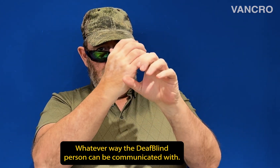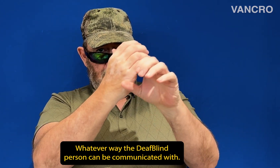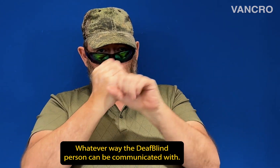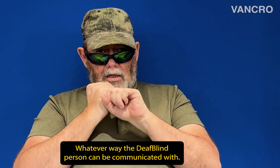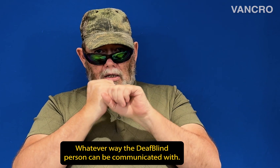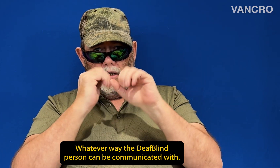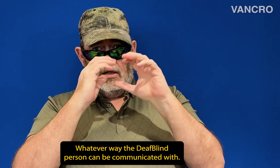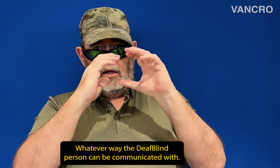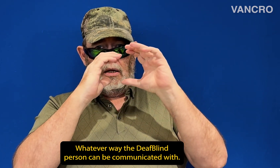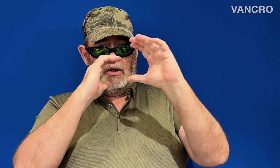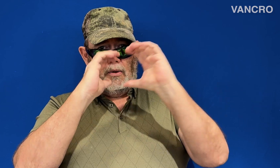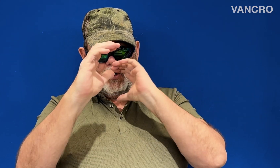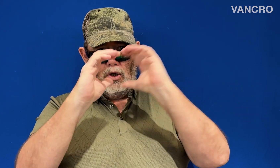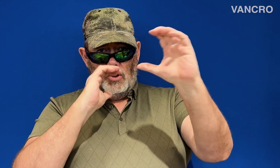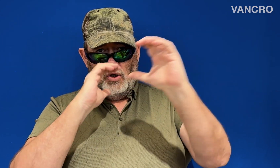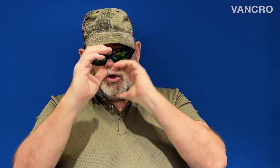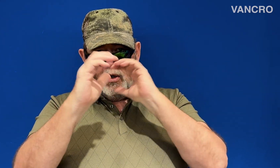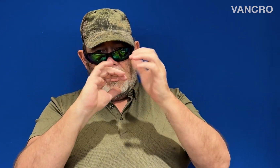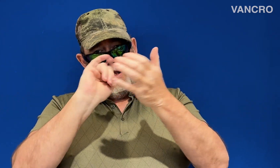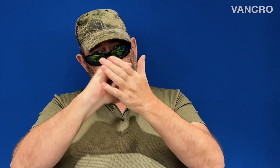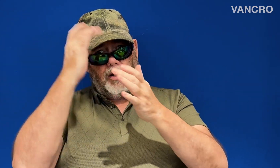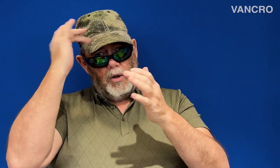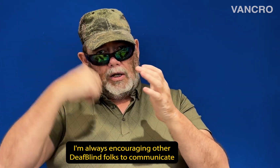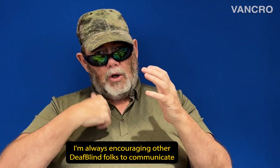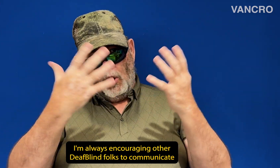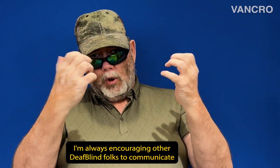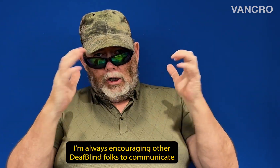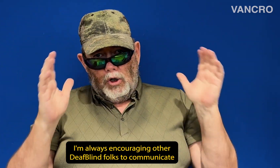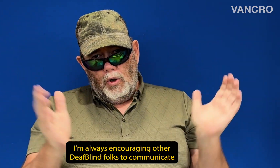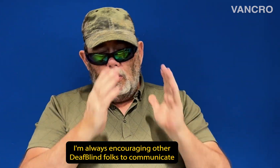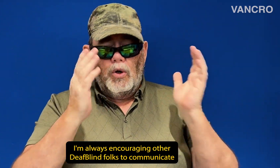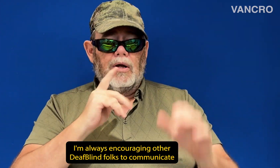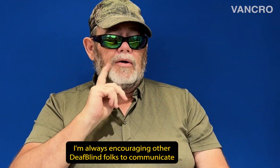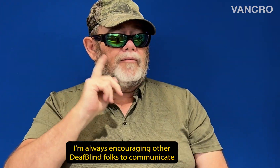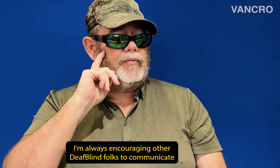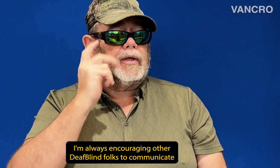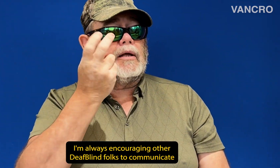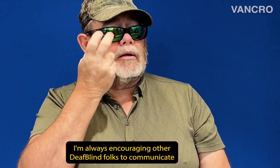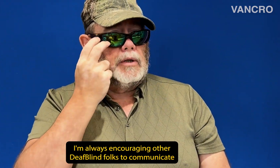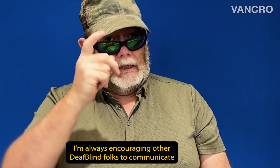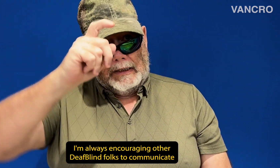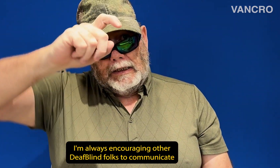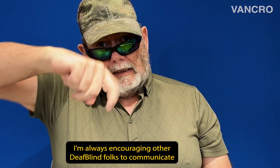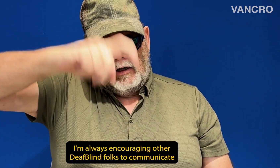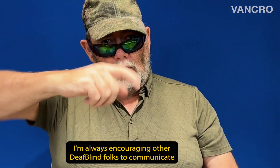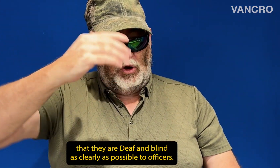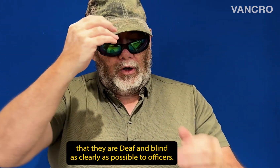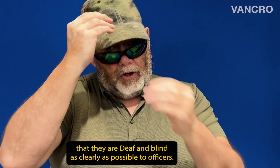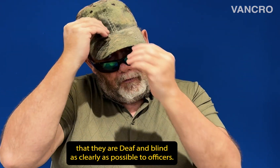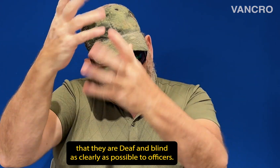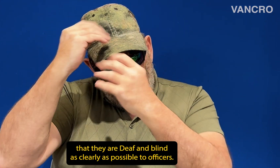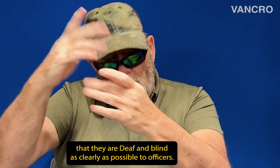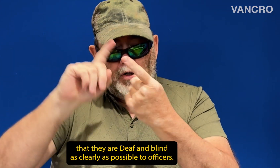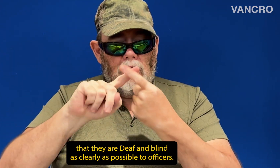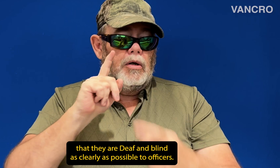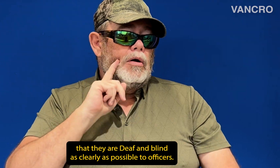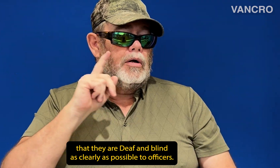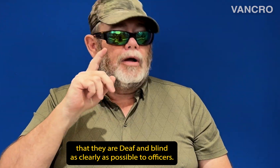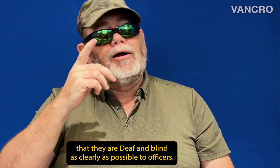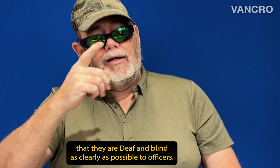be communicated with. I'm always encouraging other deaf-blind folks to communicate that they are deaf and blind as